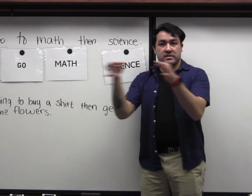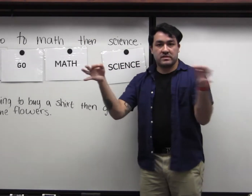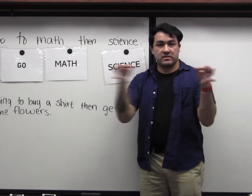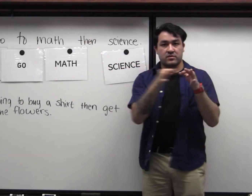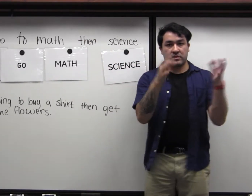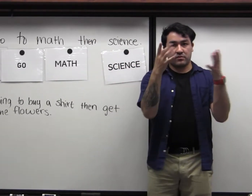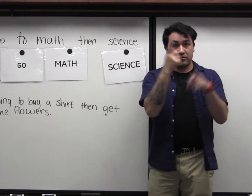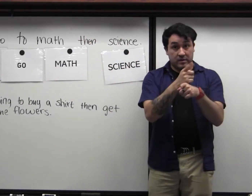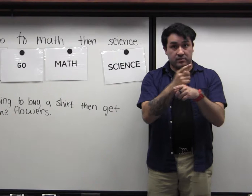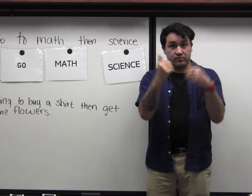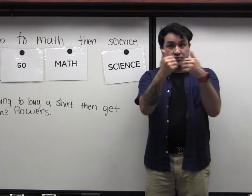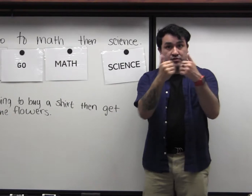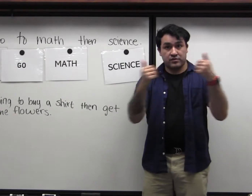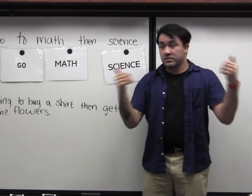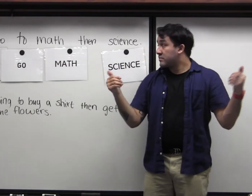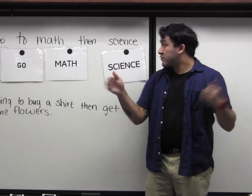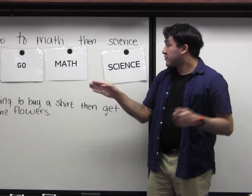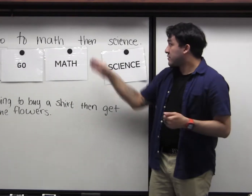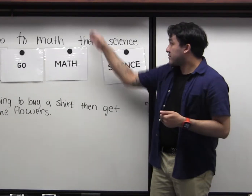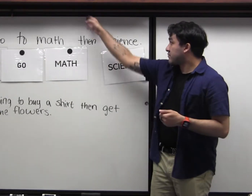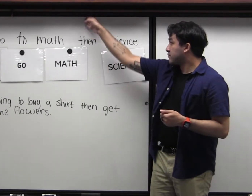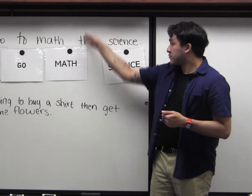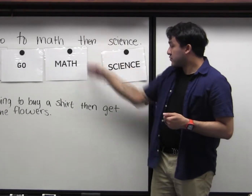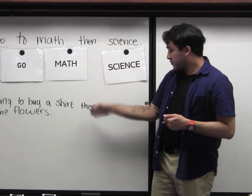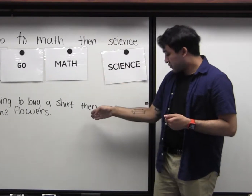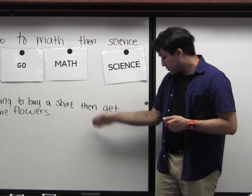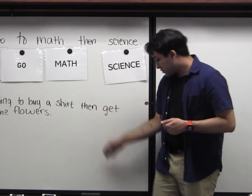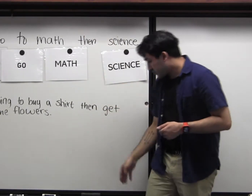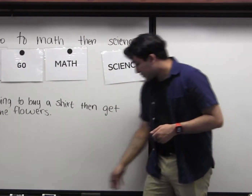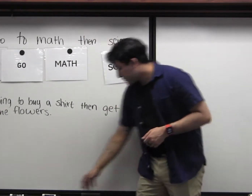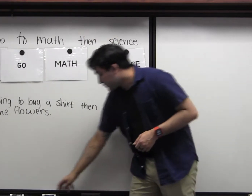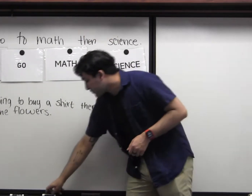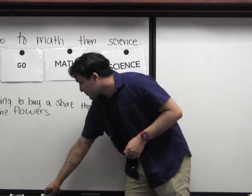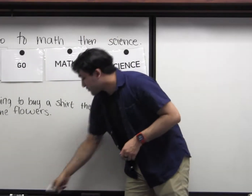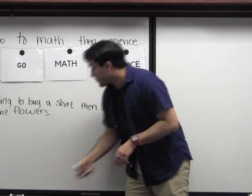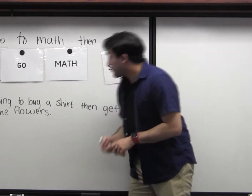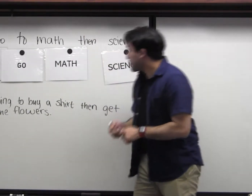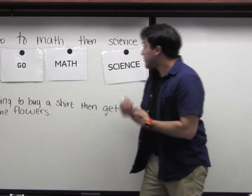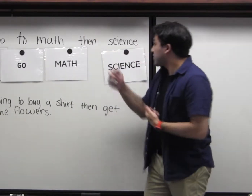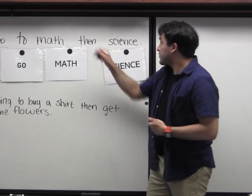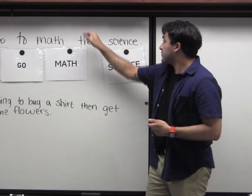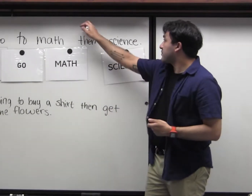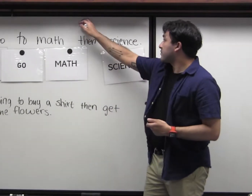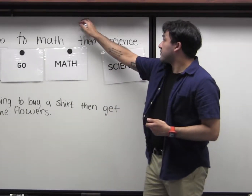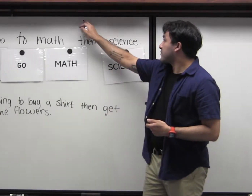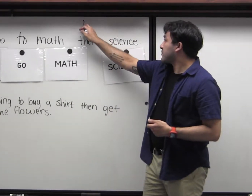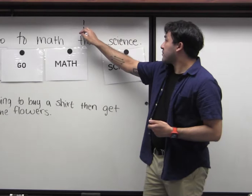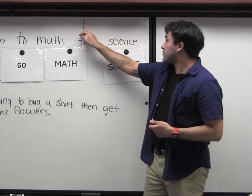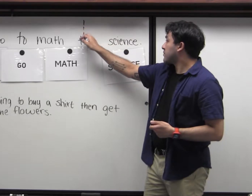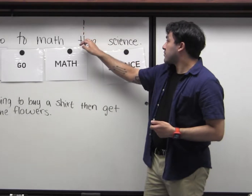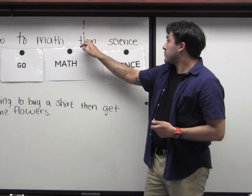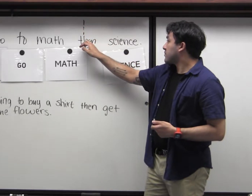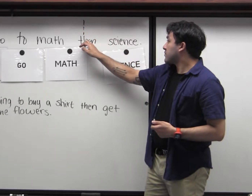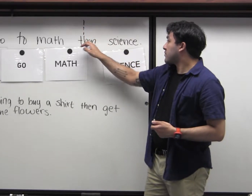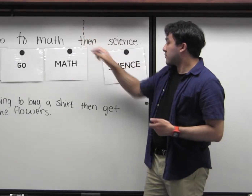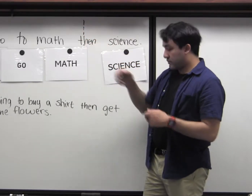there are two sentences here, right? Technically, if we got rid of the word then. And this is what I like to do. So if I know there's technically two sentences, I